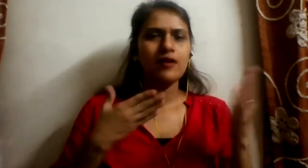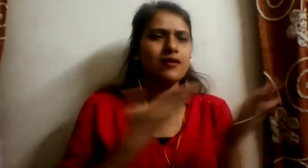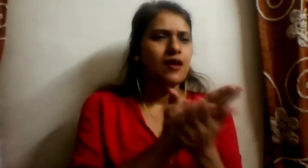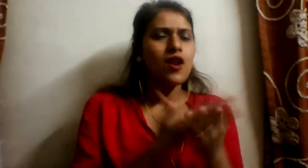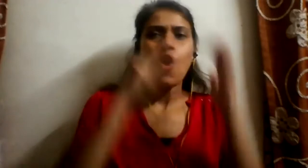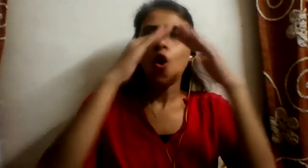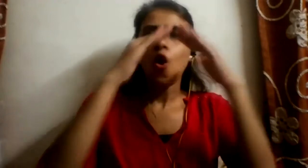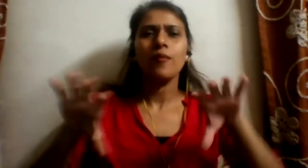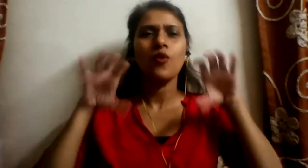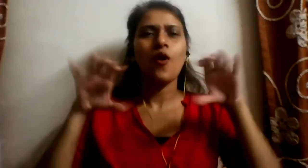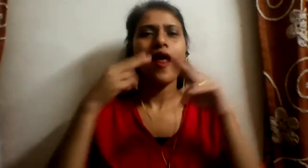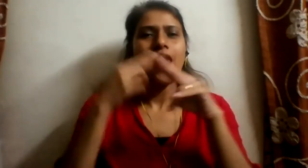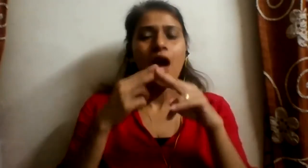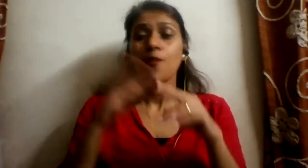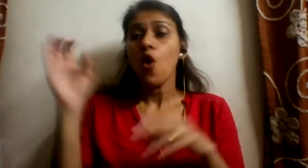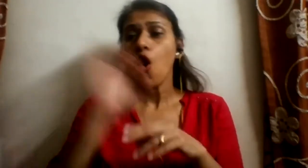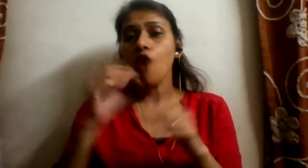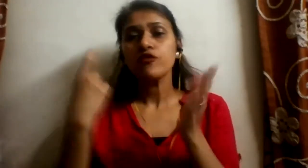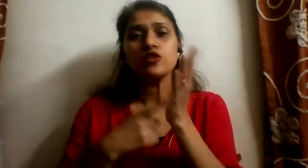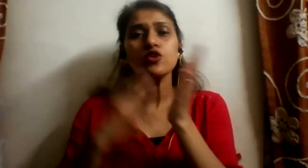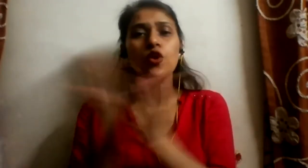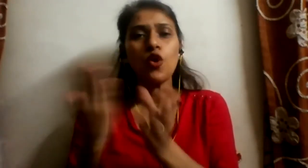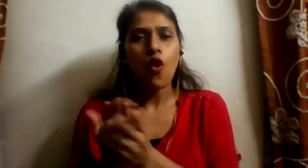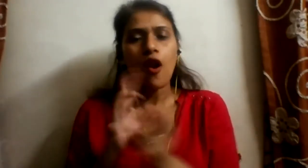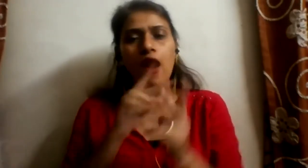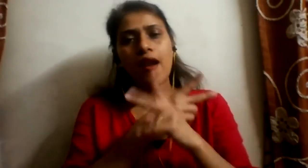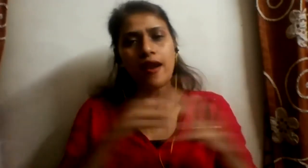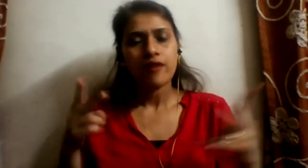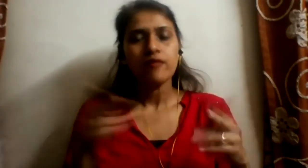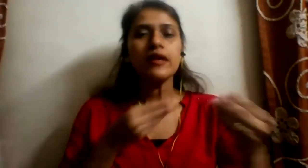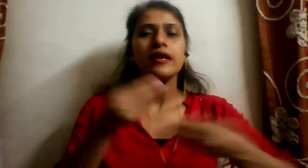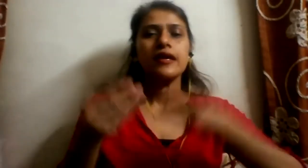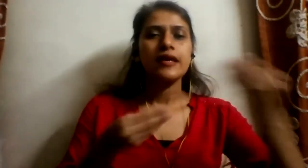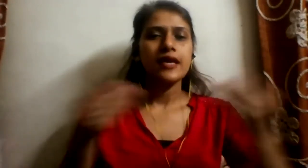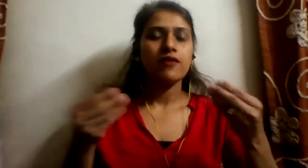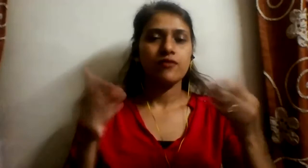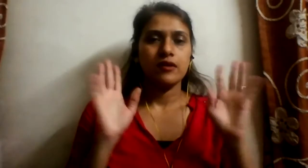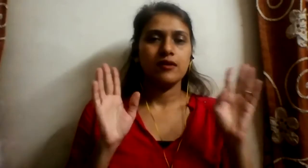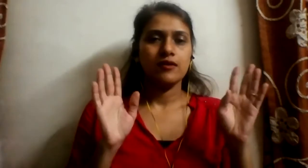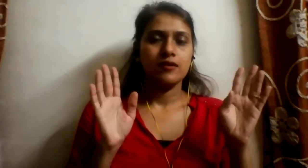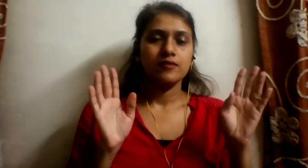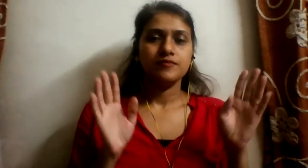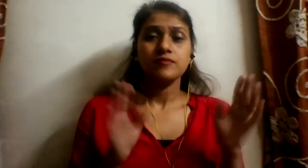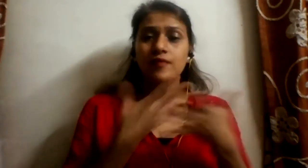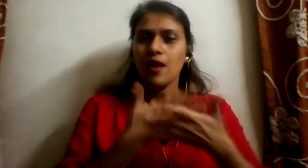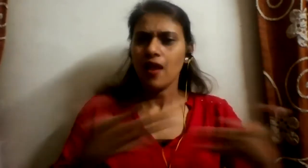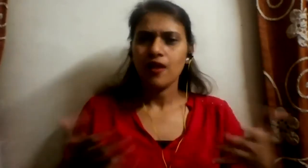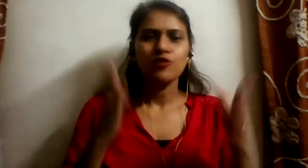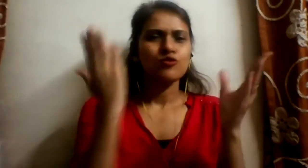other office of records. They are given necessary equipments so that filing, storing,